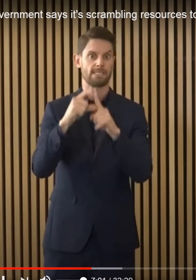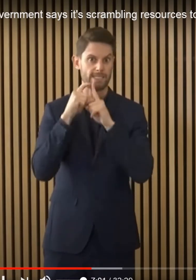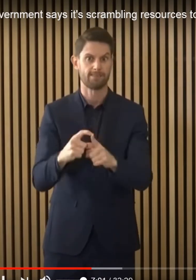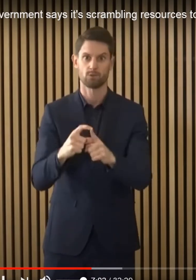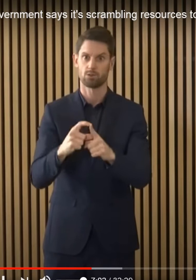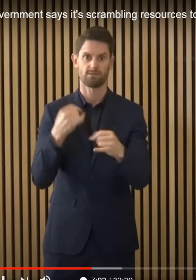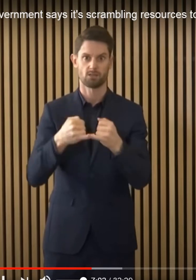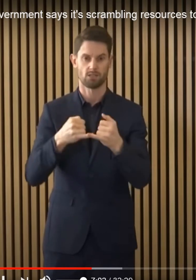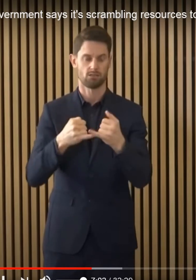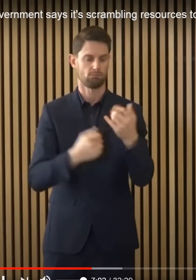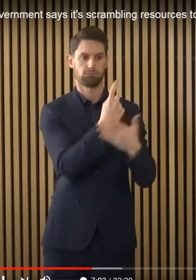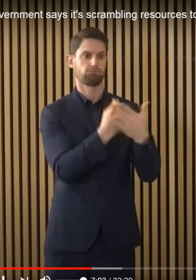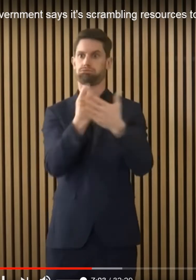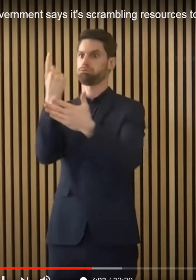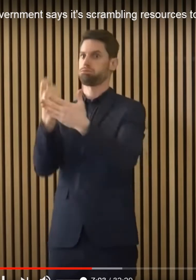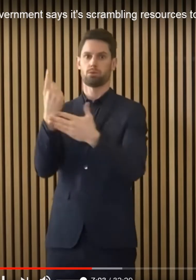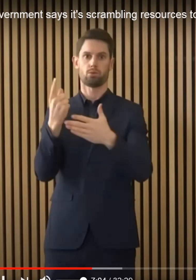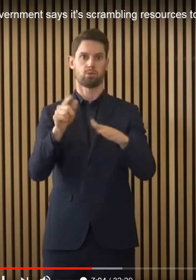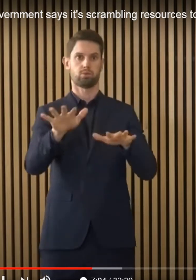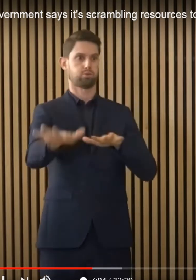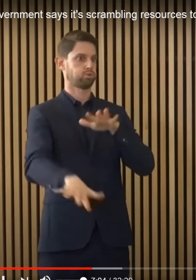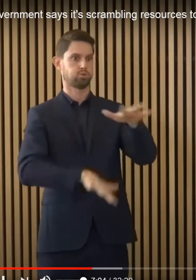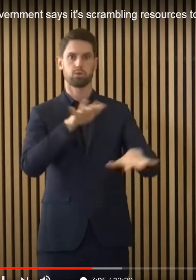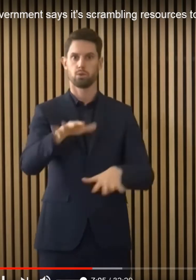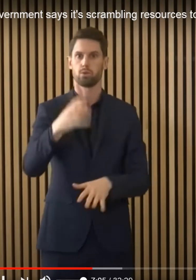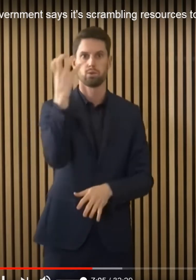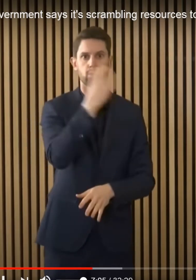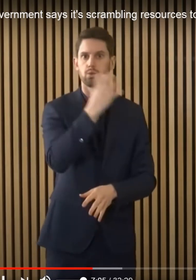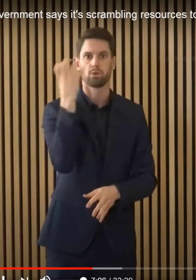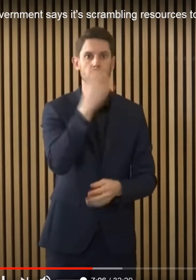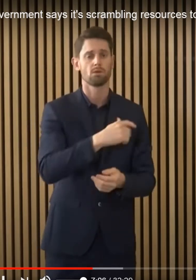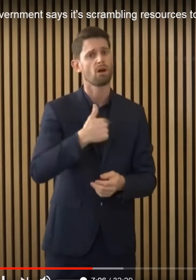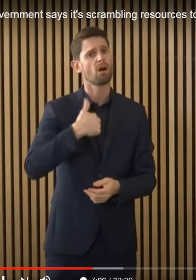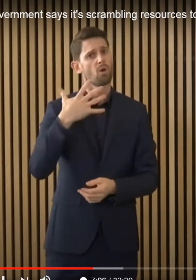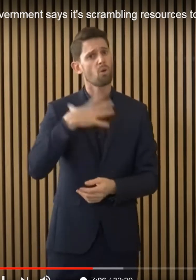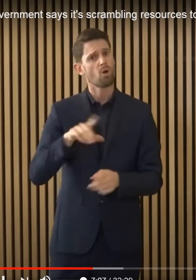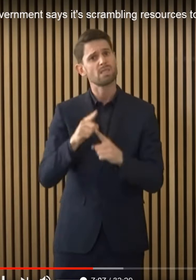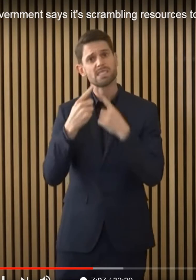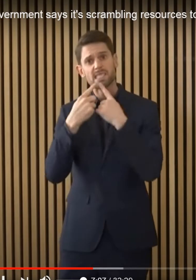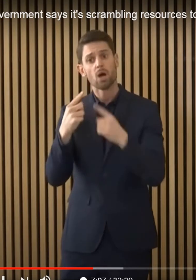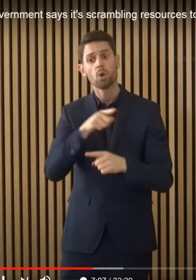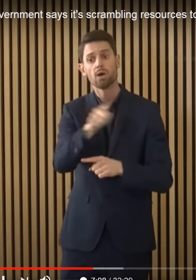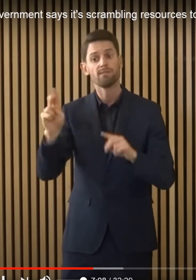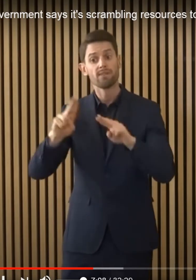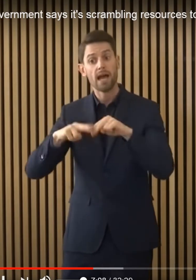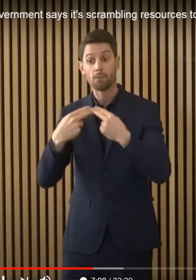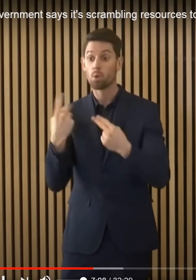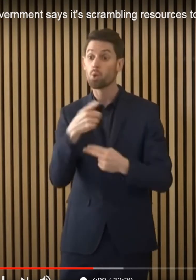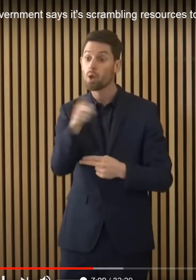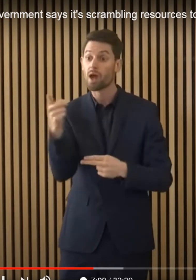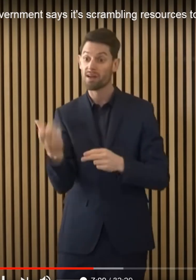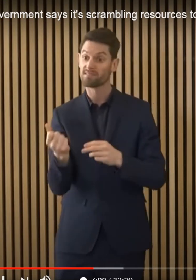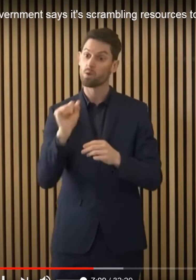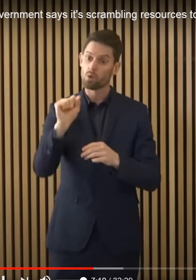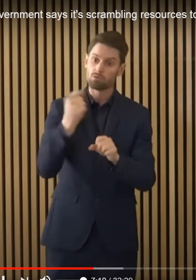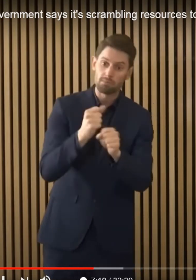like to empathise with the families that have residents in aged care facilities, and I want